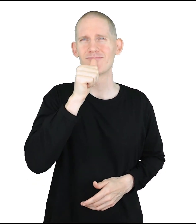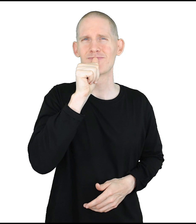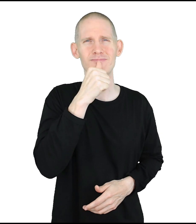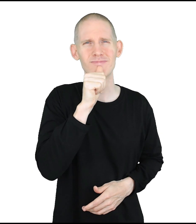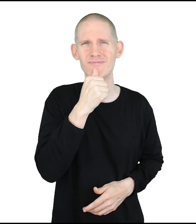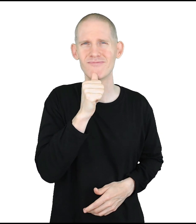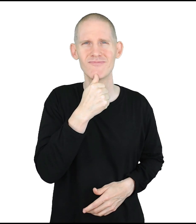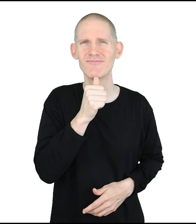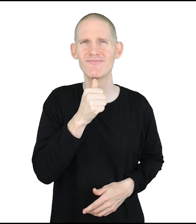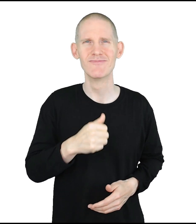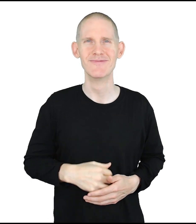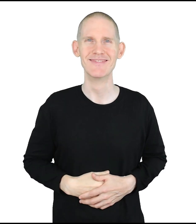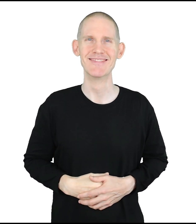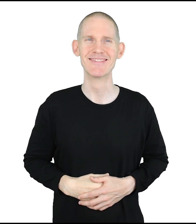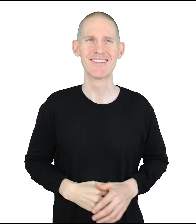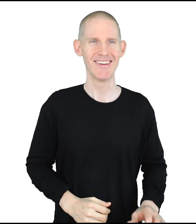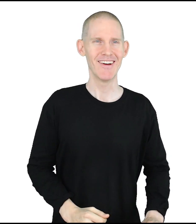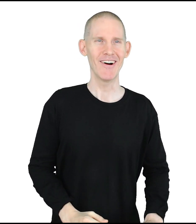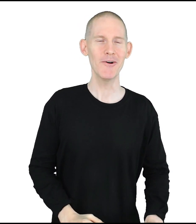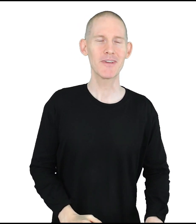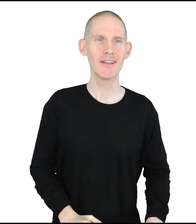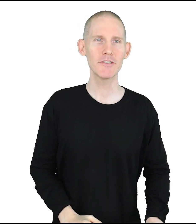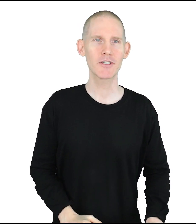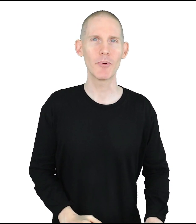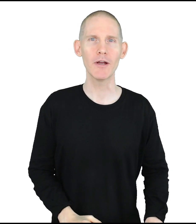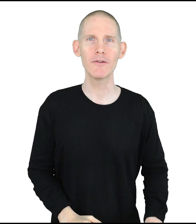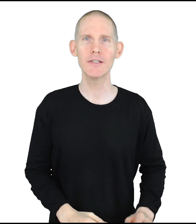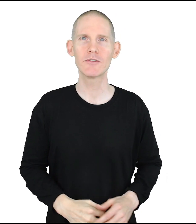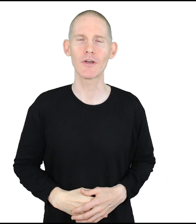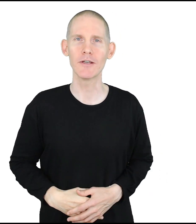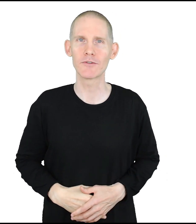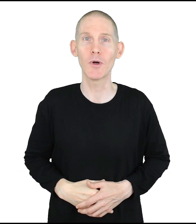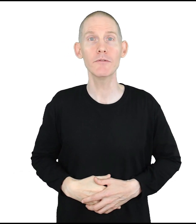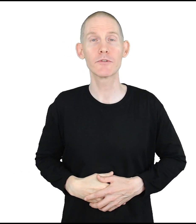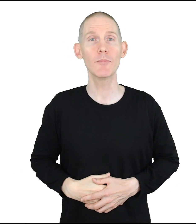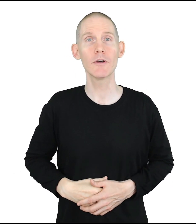Suffer. Rest position, sign with me. Let's do it 3 times.